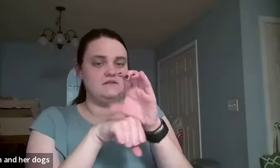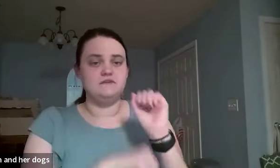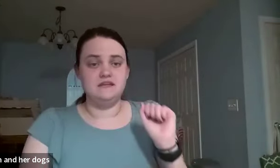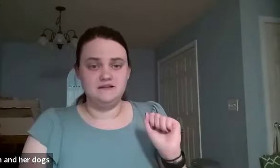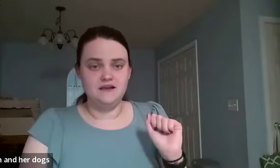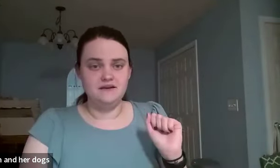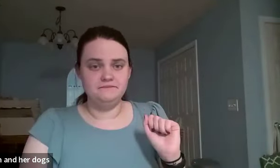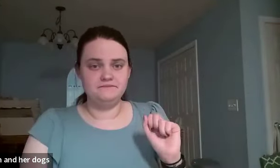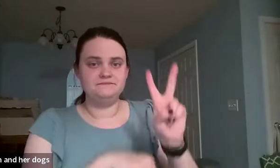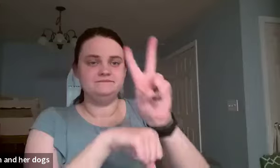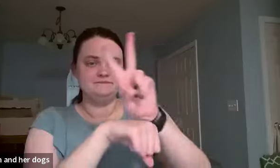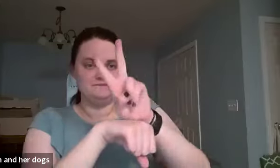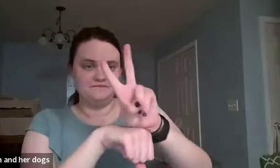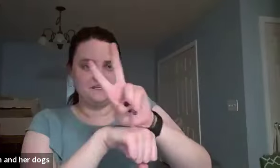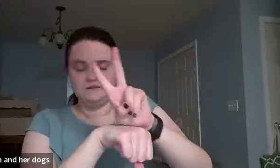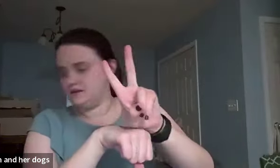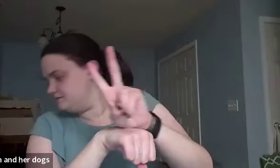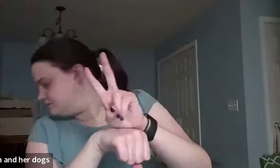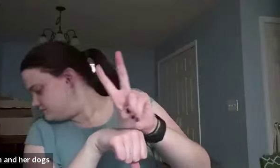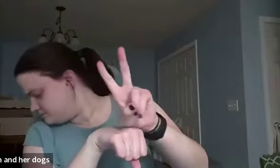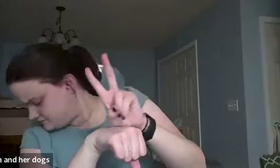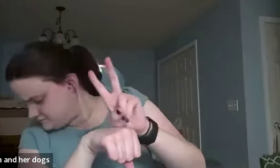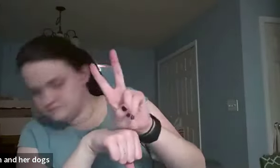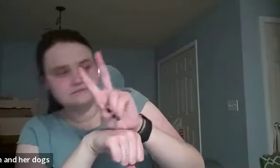Then vanilla, vanilla.